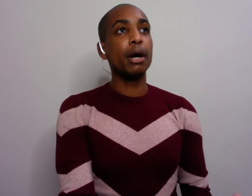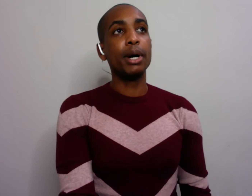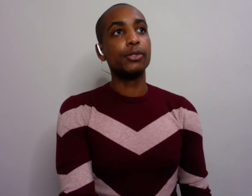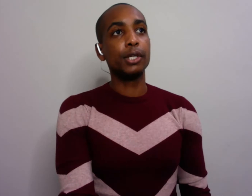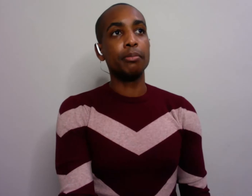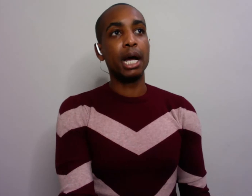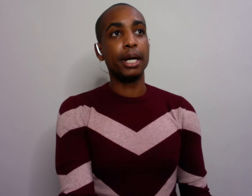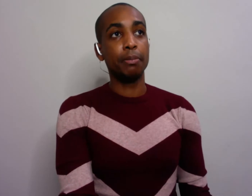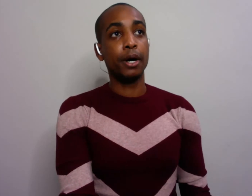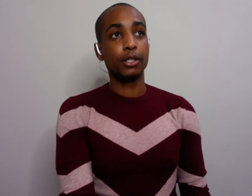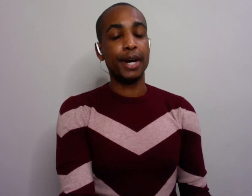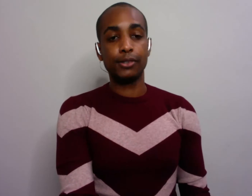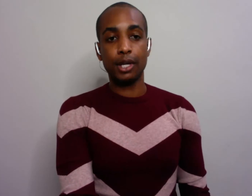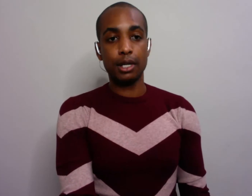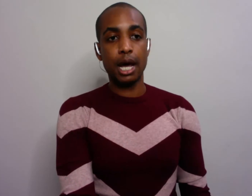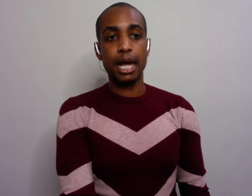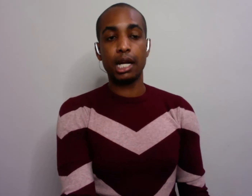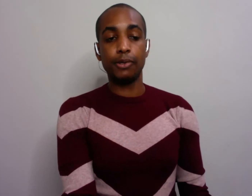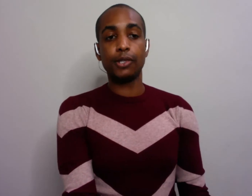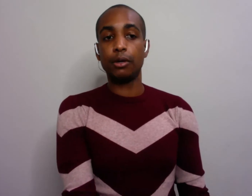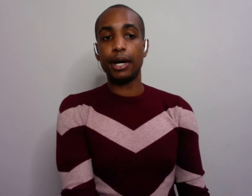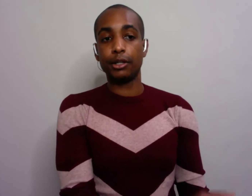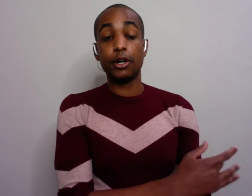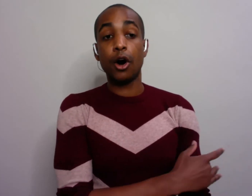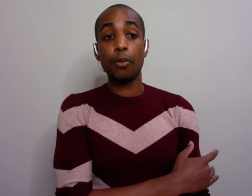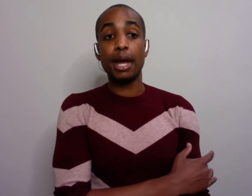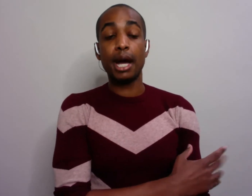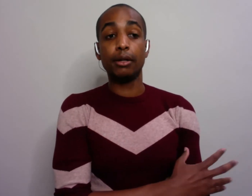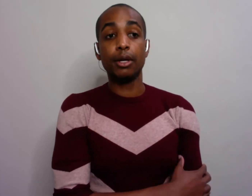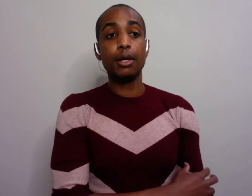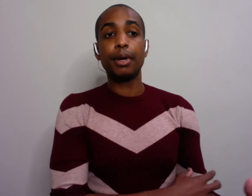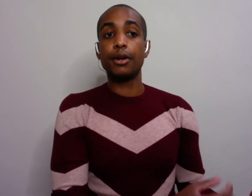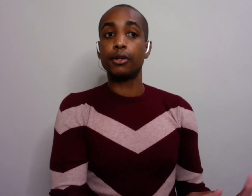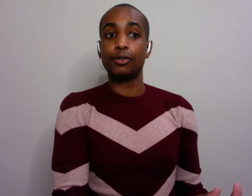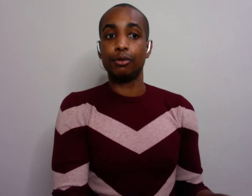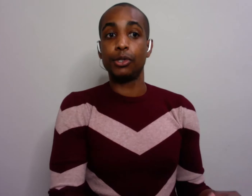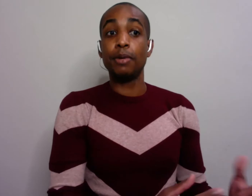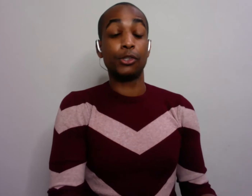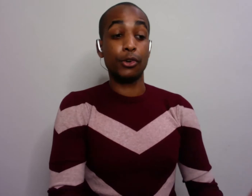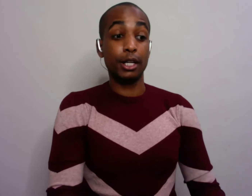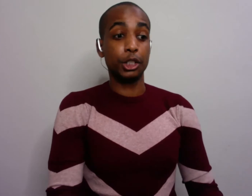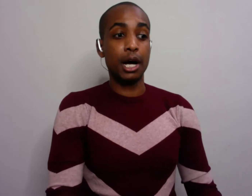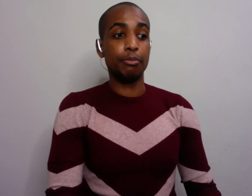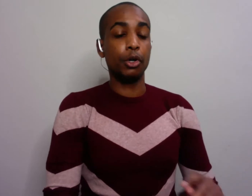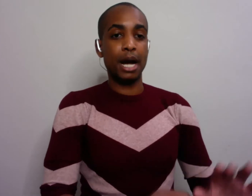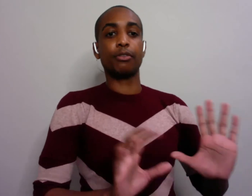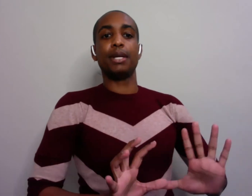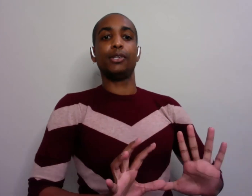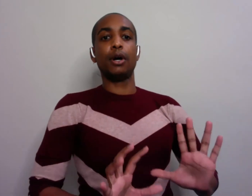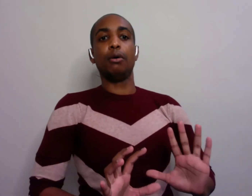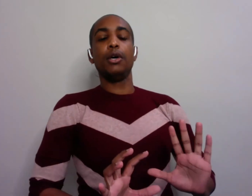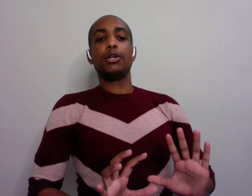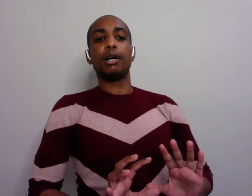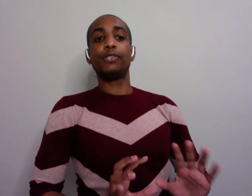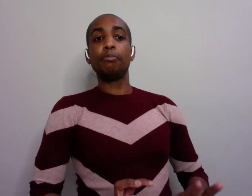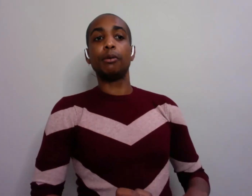when I went to get my monkeypox vaccine, I had a mosquito bite on an arm, and my nurse, who was administering the shot, pulled back from me and said,